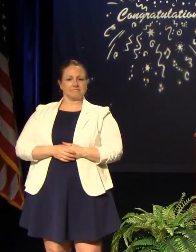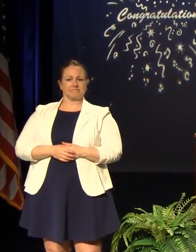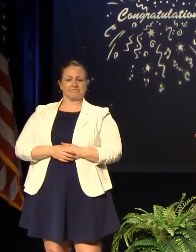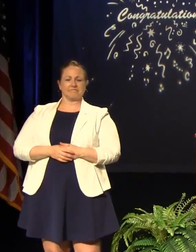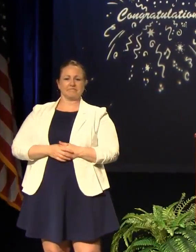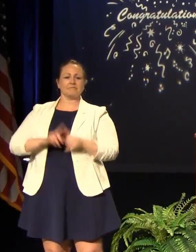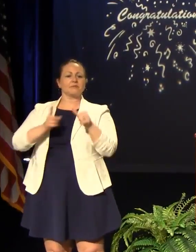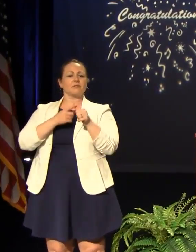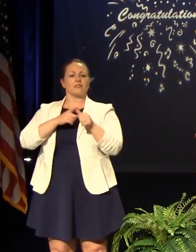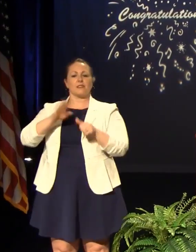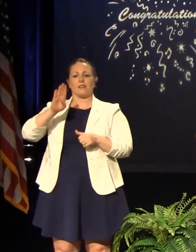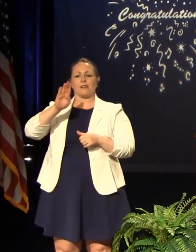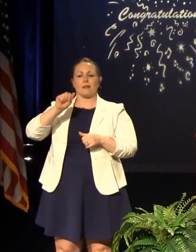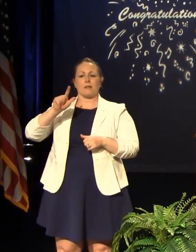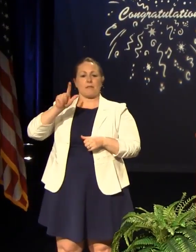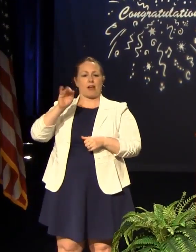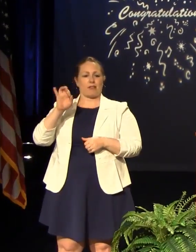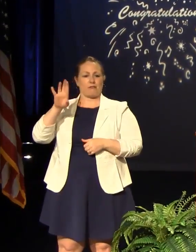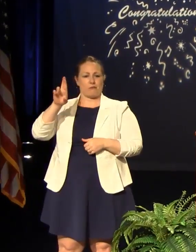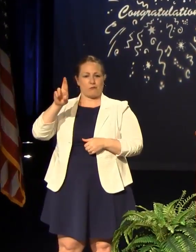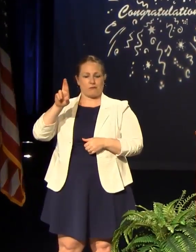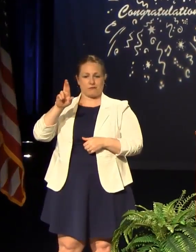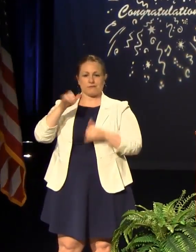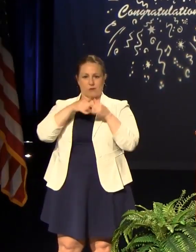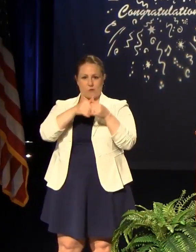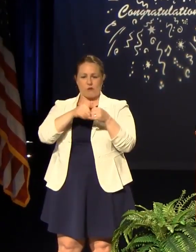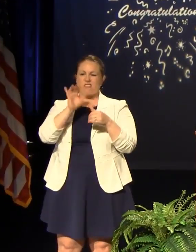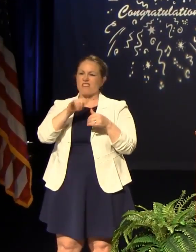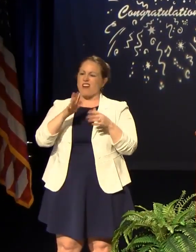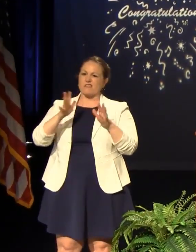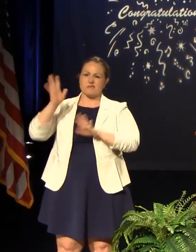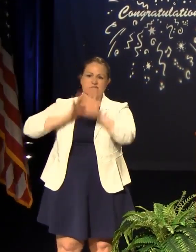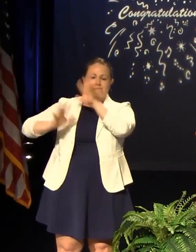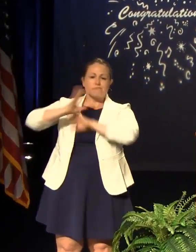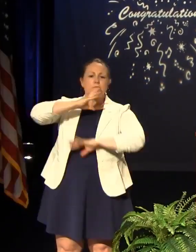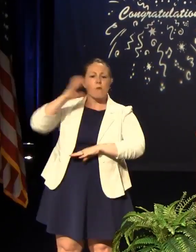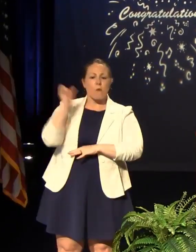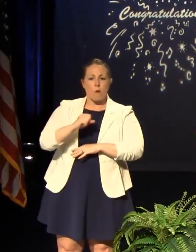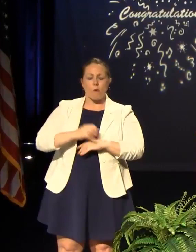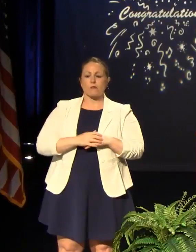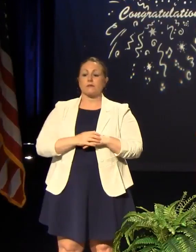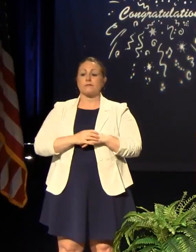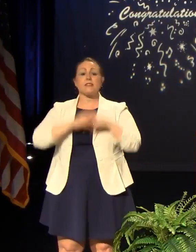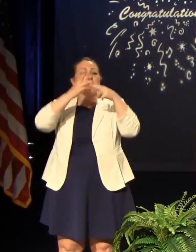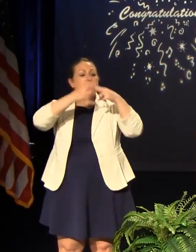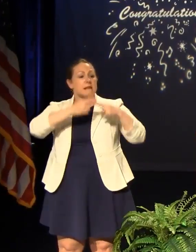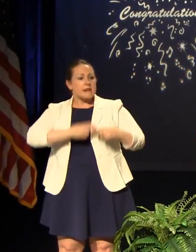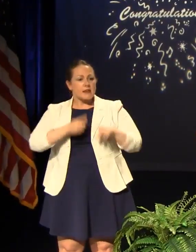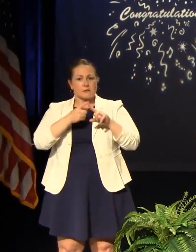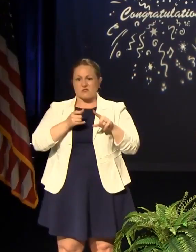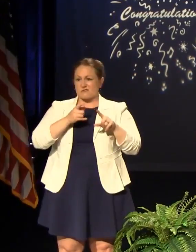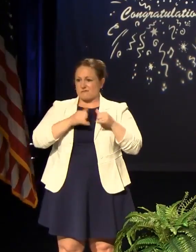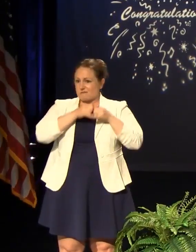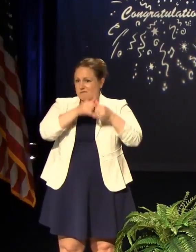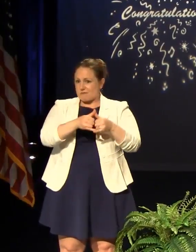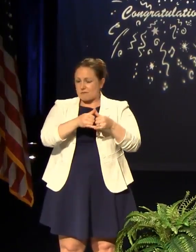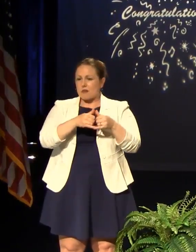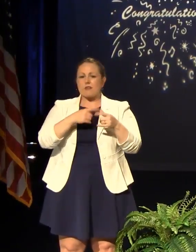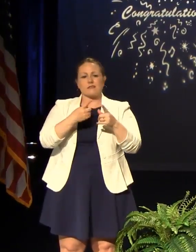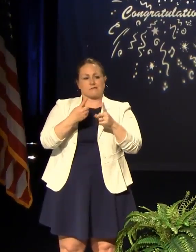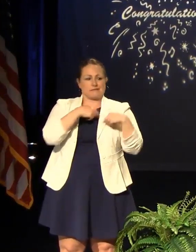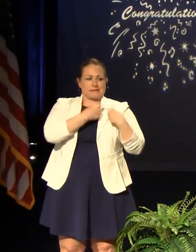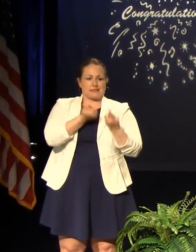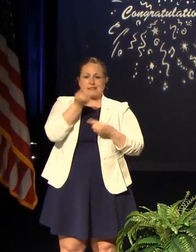First we have is the Balfour Award. This is the oldest of our awards. The recipients' names date back to the 1962 on 3 of the